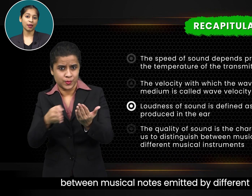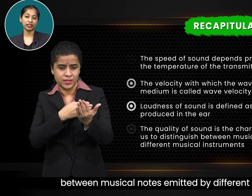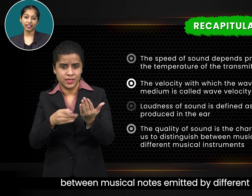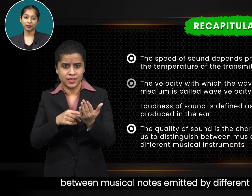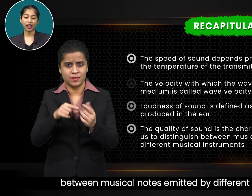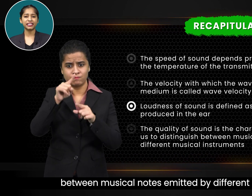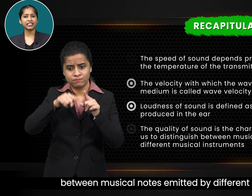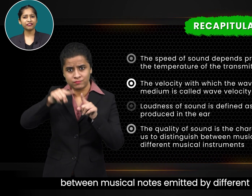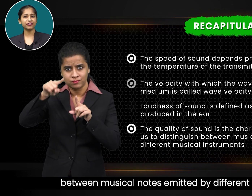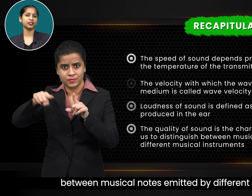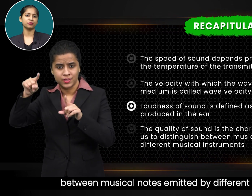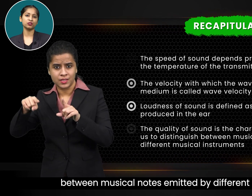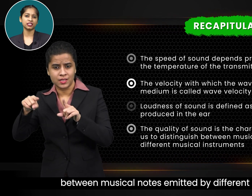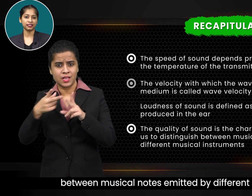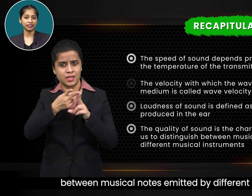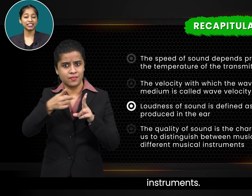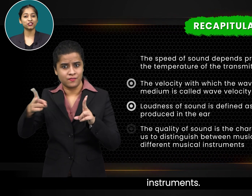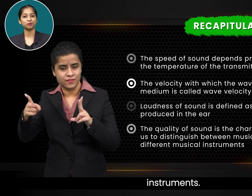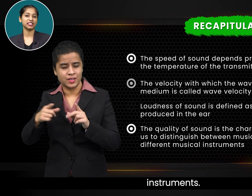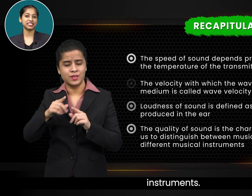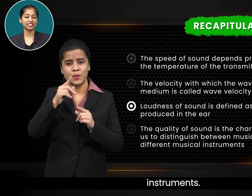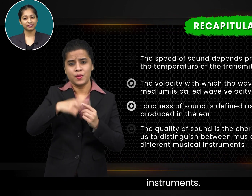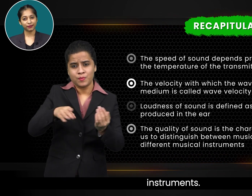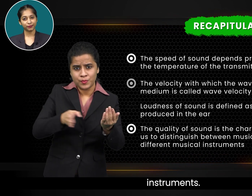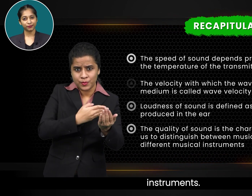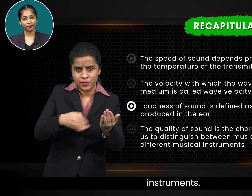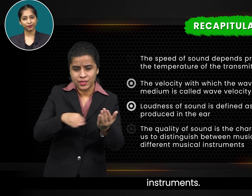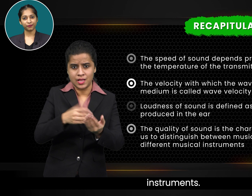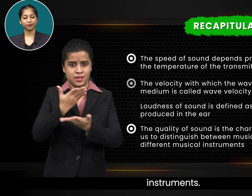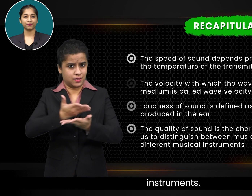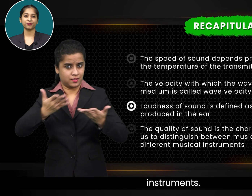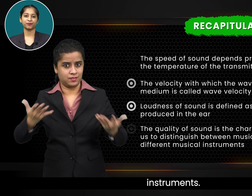notes emitted by different musical instruments.